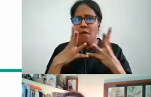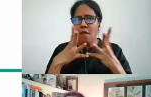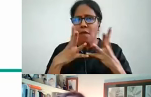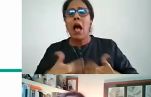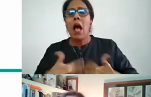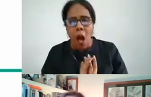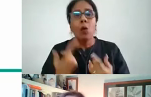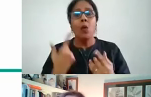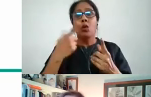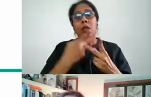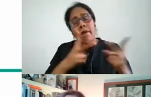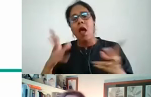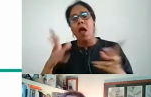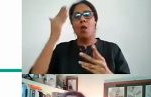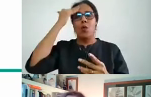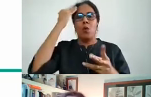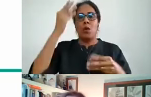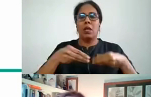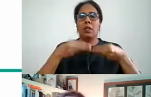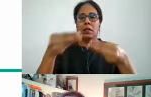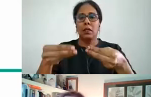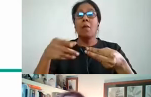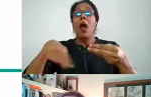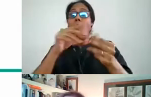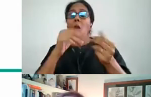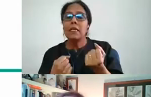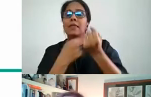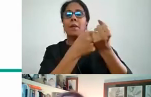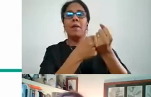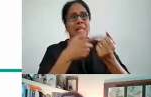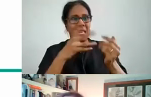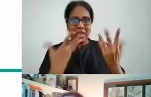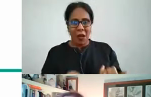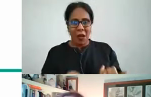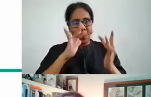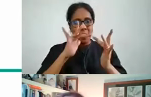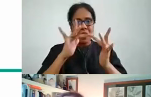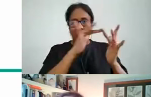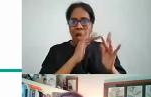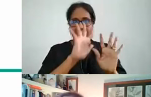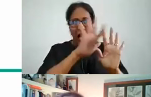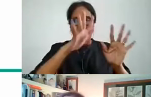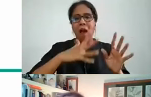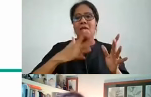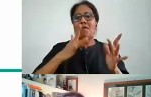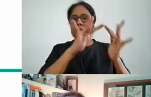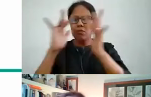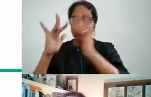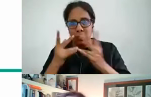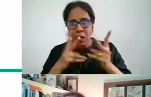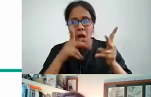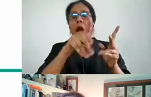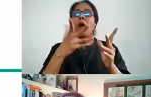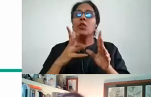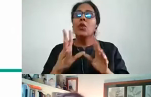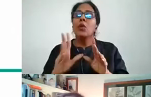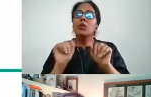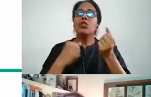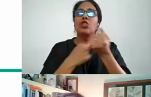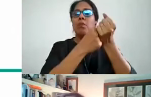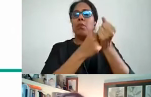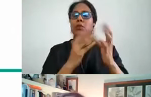knowledge to support the networks that are deployed. The example is from India and where this has